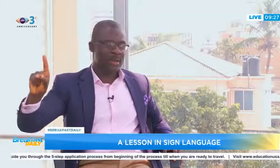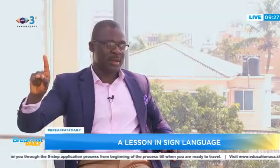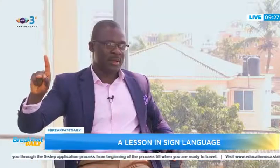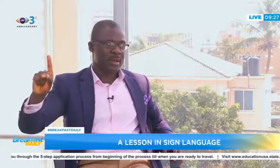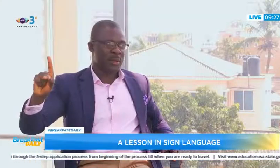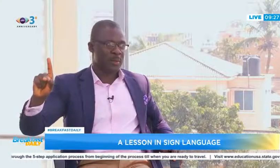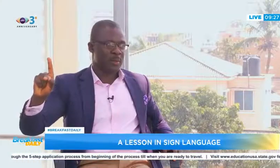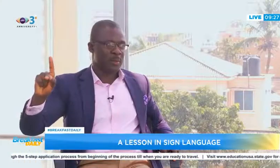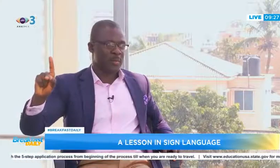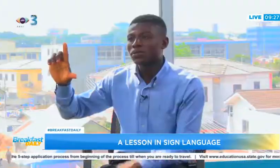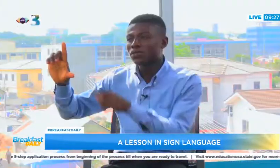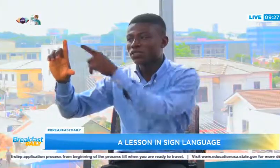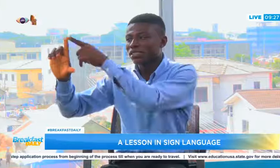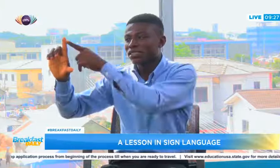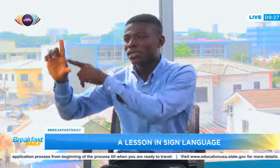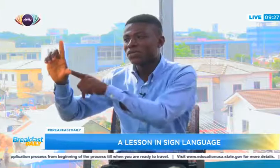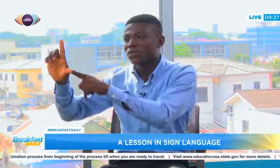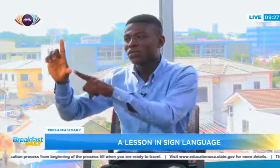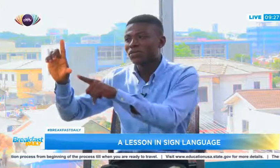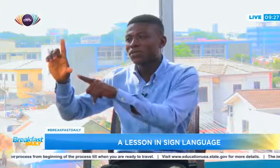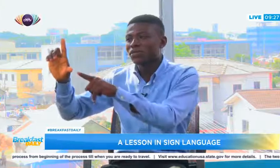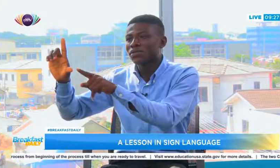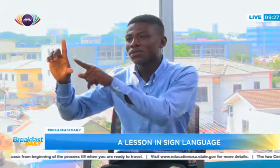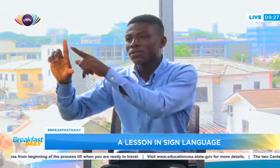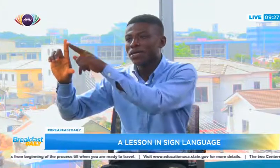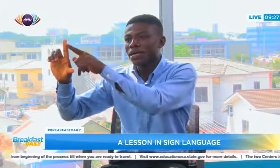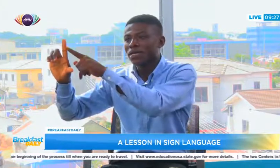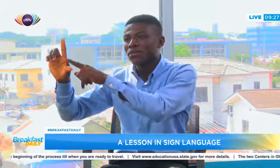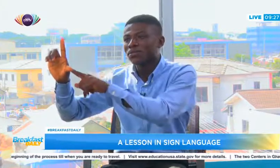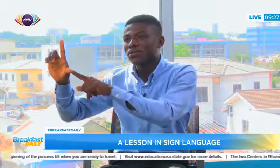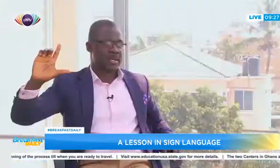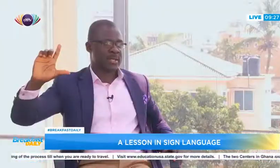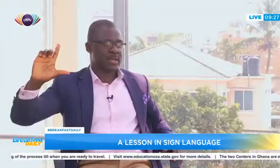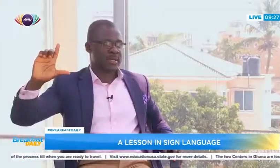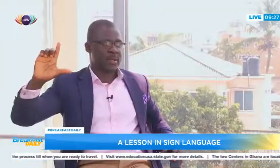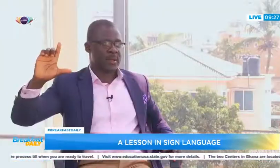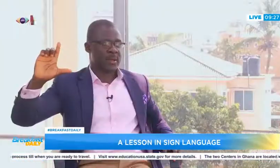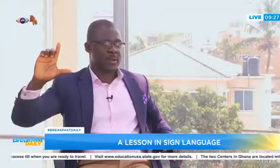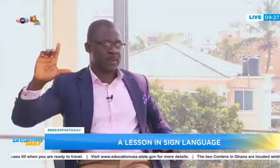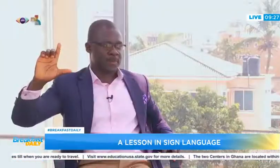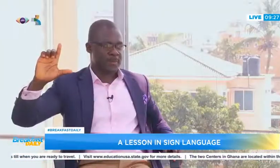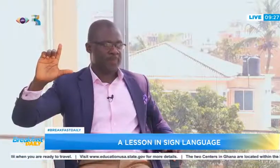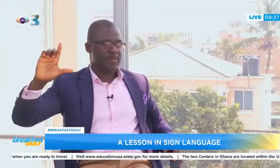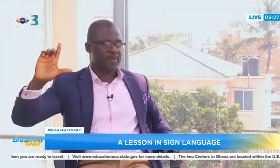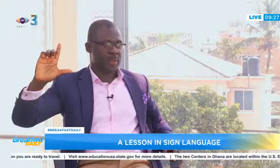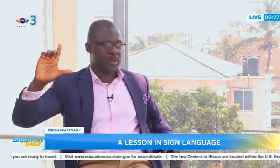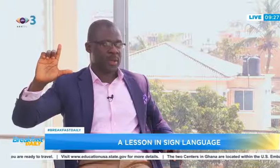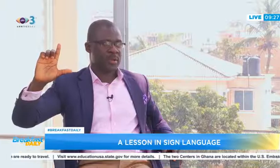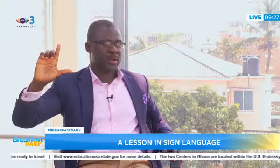So Okay. L. You see, this L. is L. L L. is this. Yes. Okay. L. Okay.